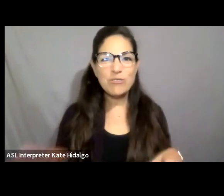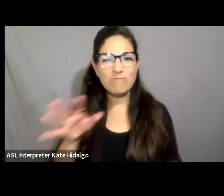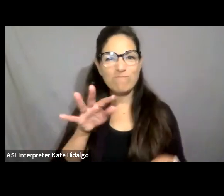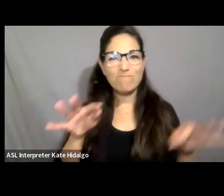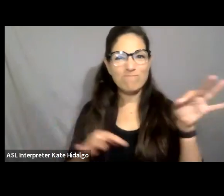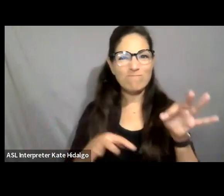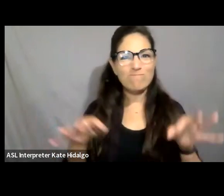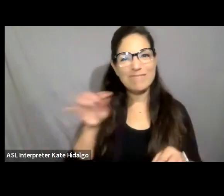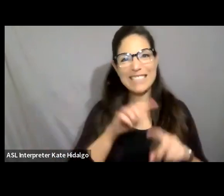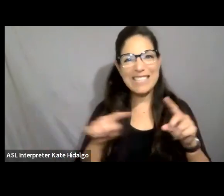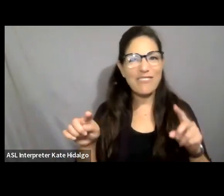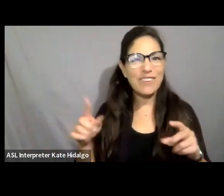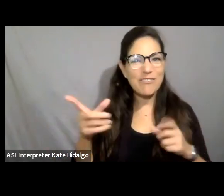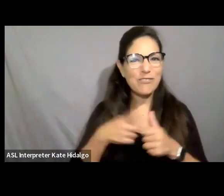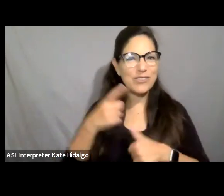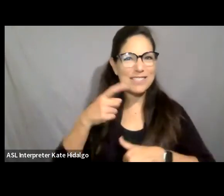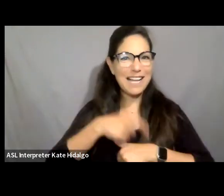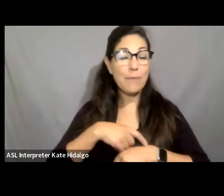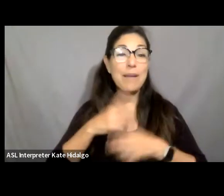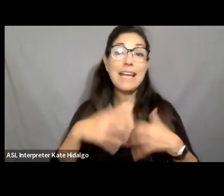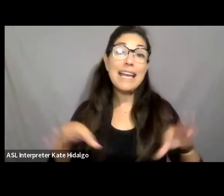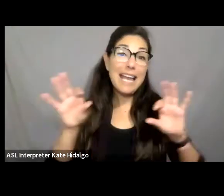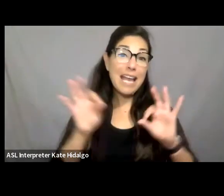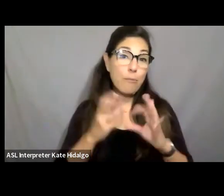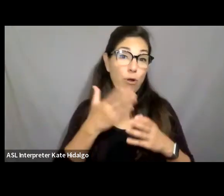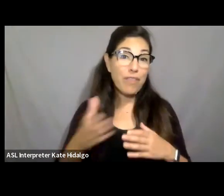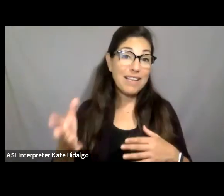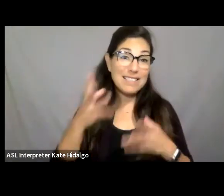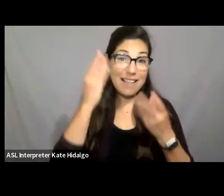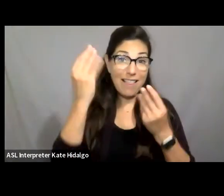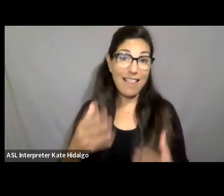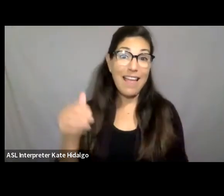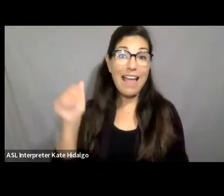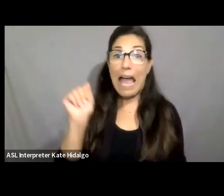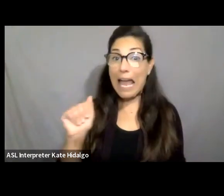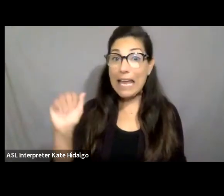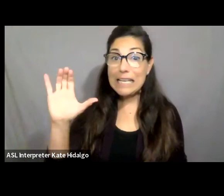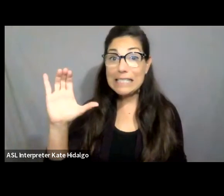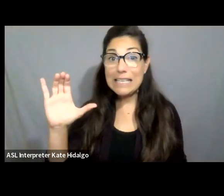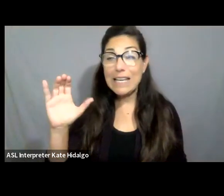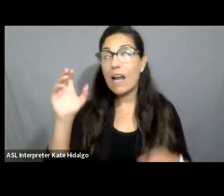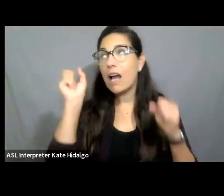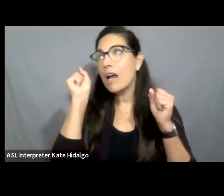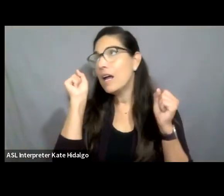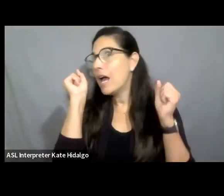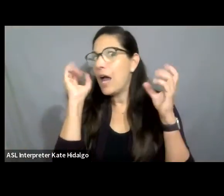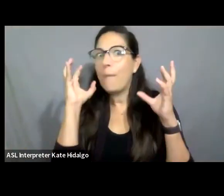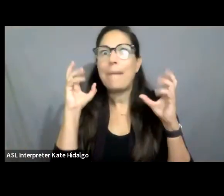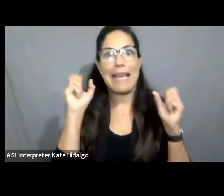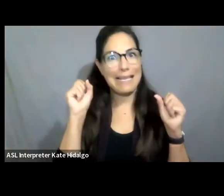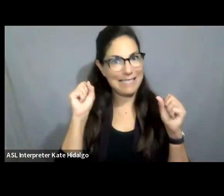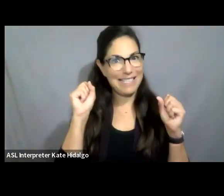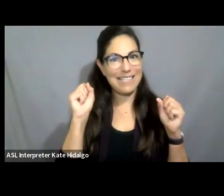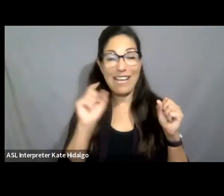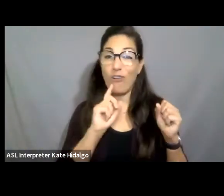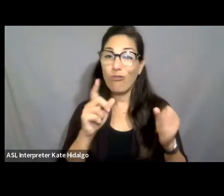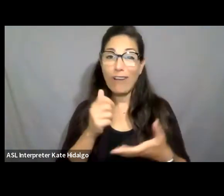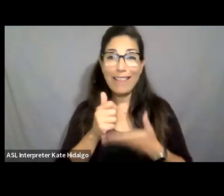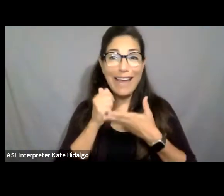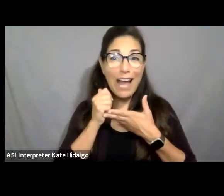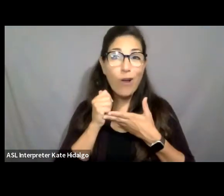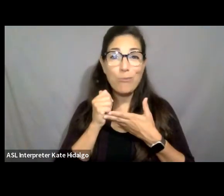big things that I'll just say, air conditioning. It's amazing. Air conditioning really